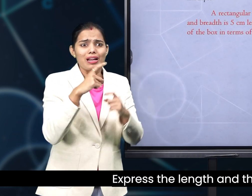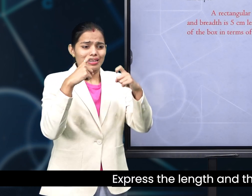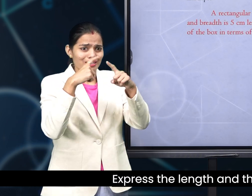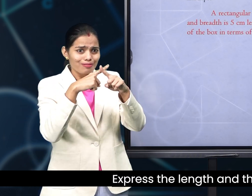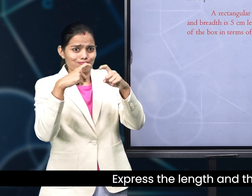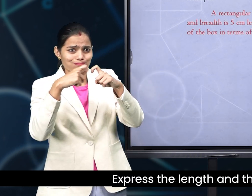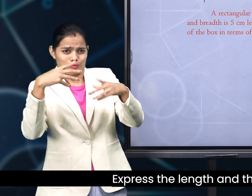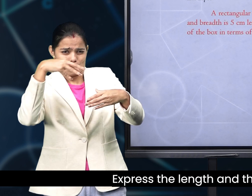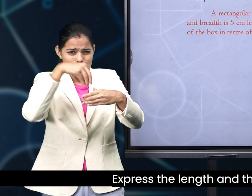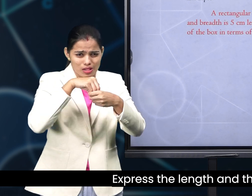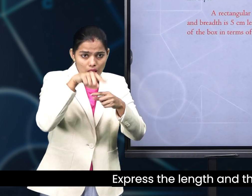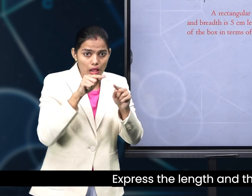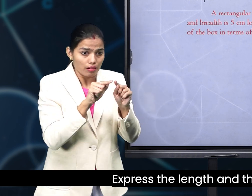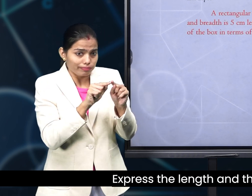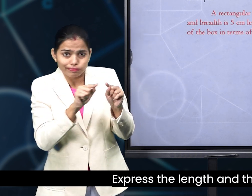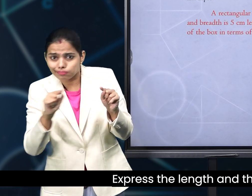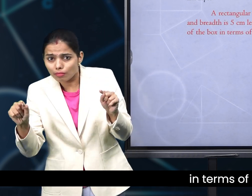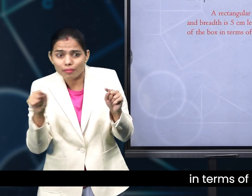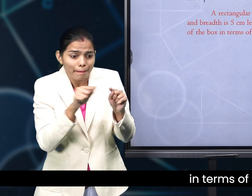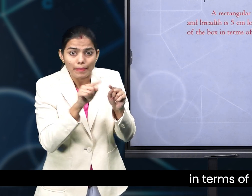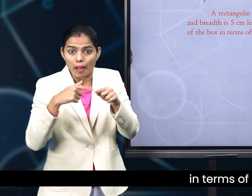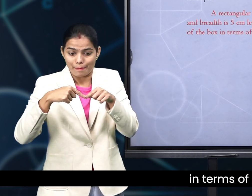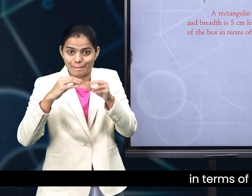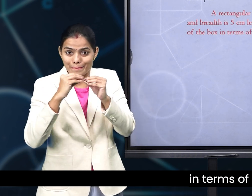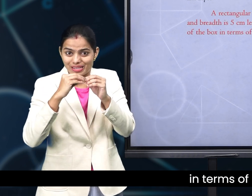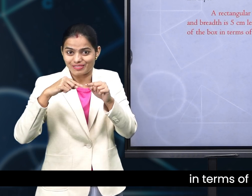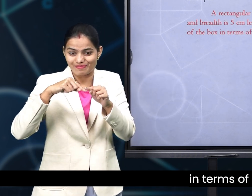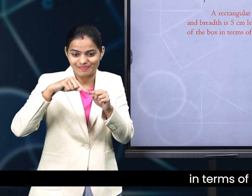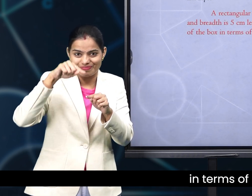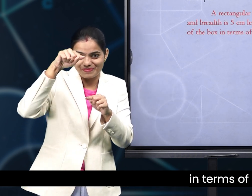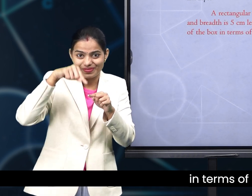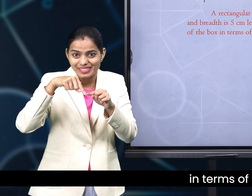Express the length and the breadth of the box in terms of height.